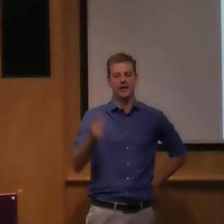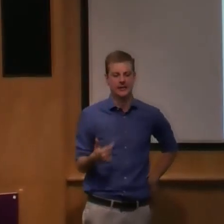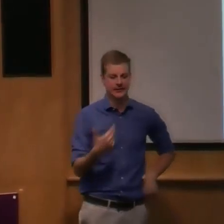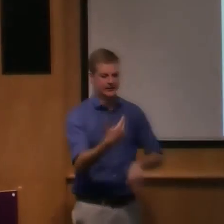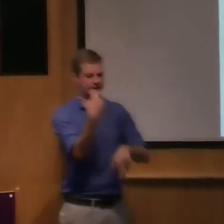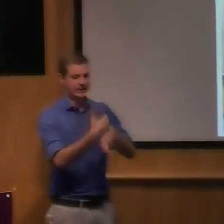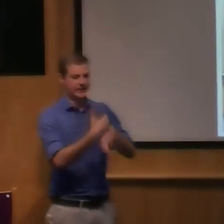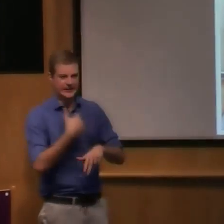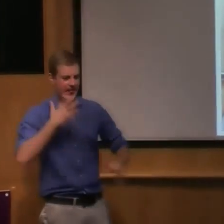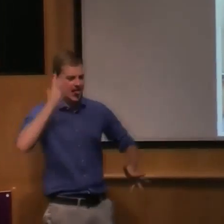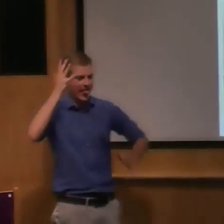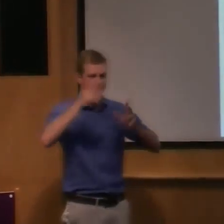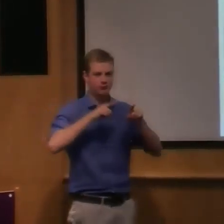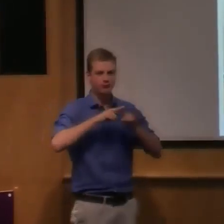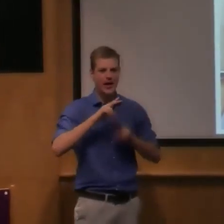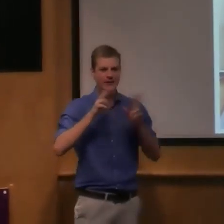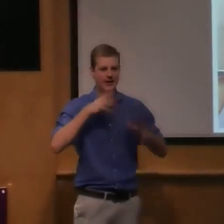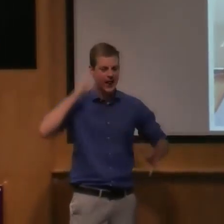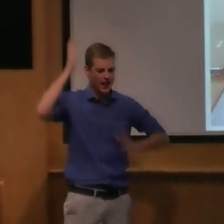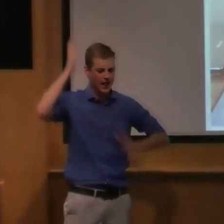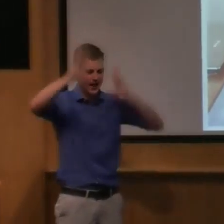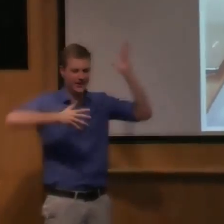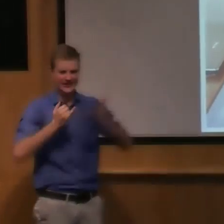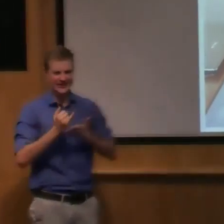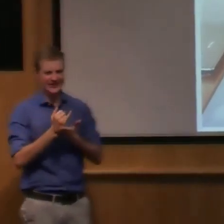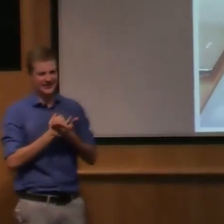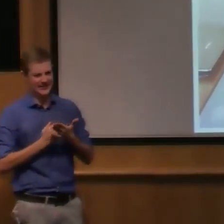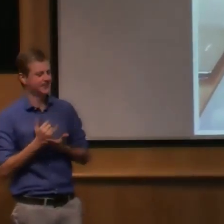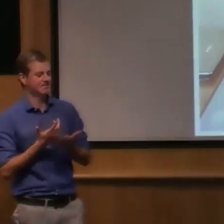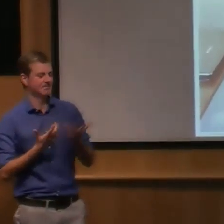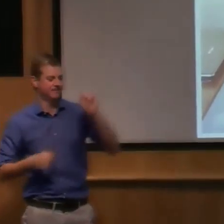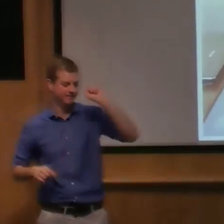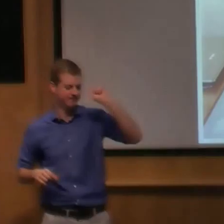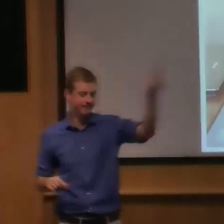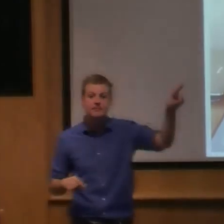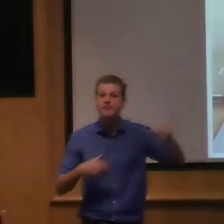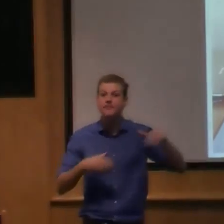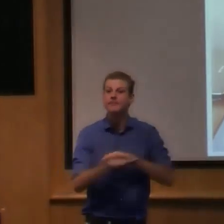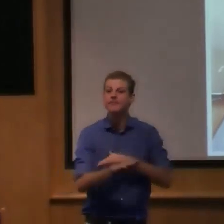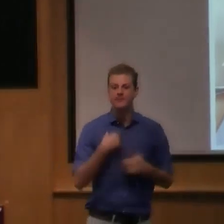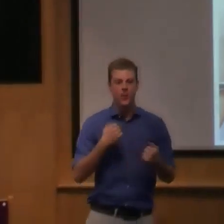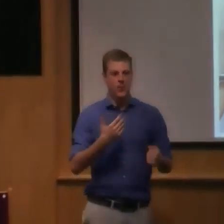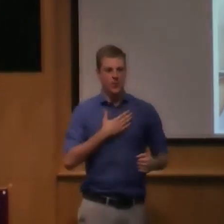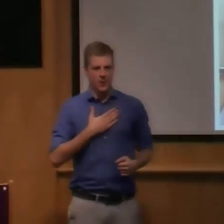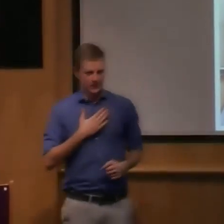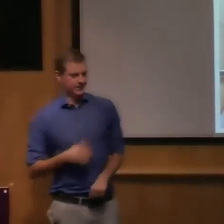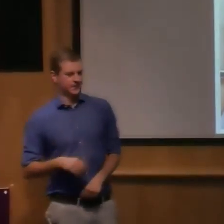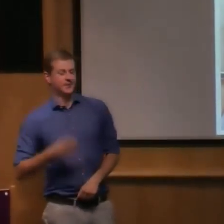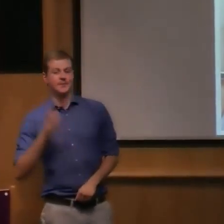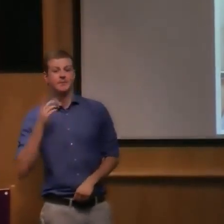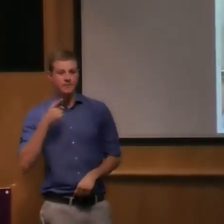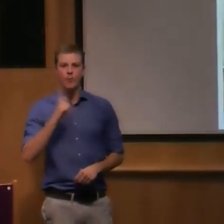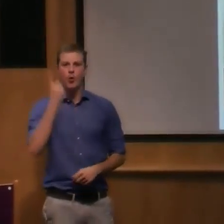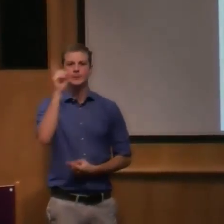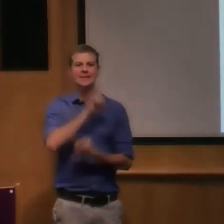an English text as well, which I read. And I tried to do my version of international to send it. I sent